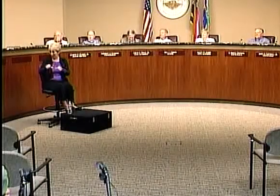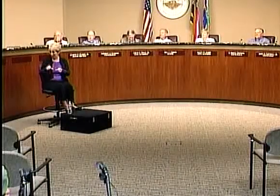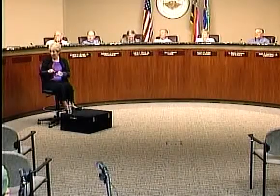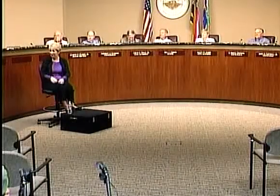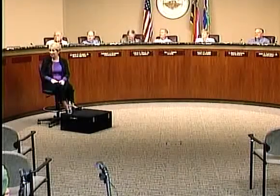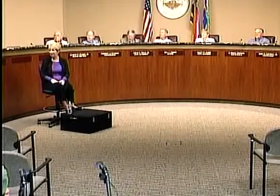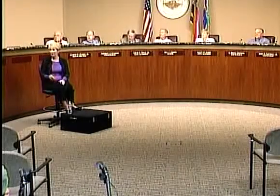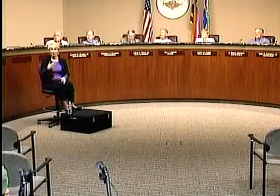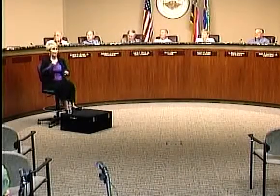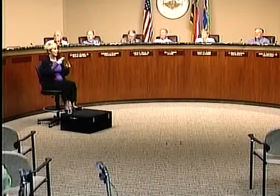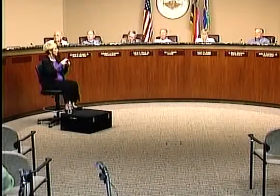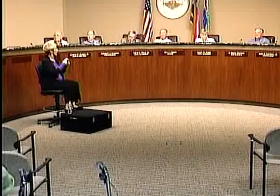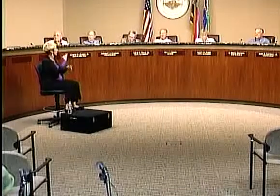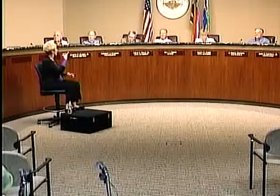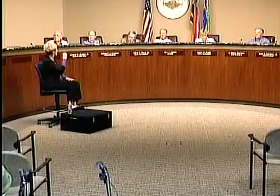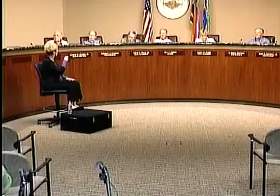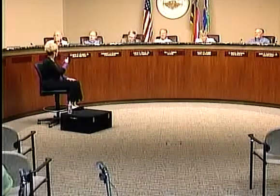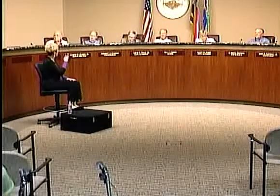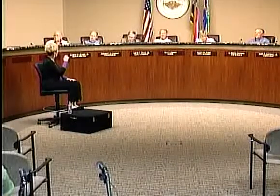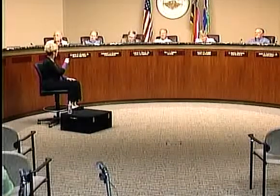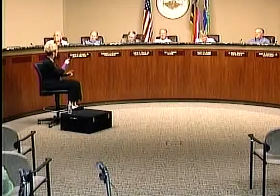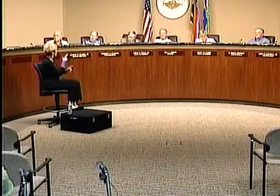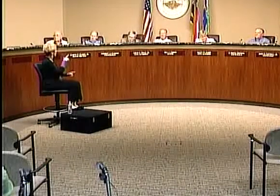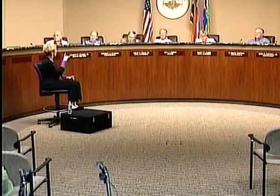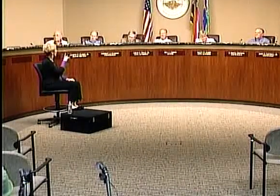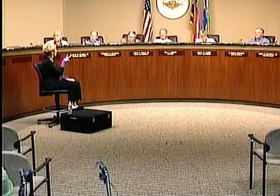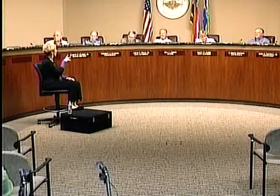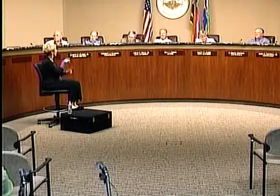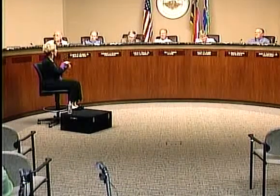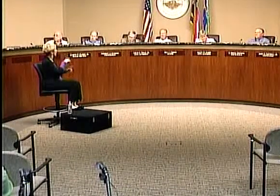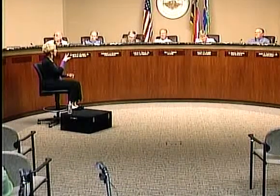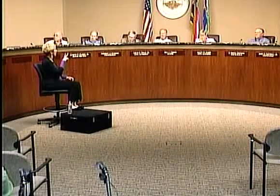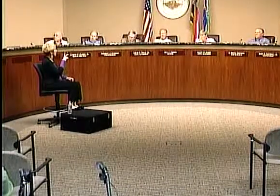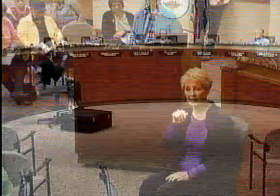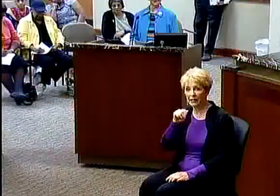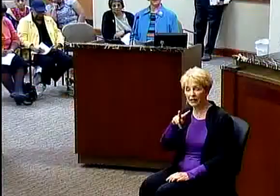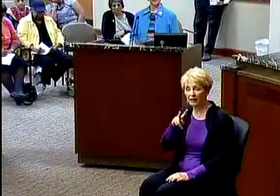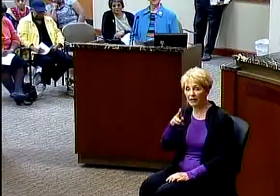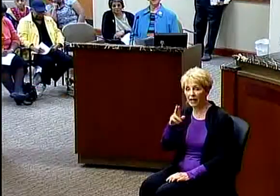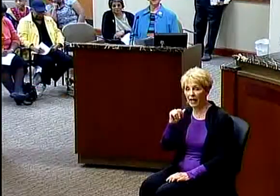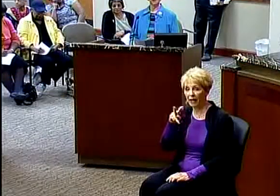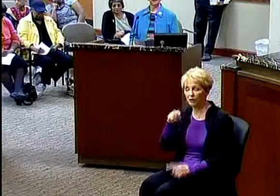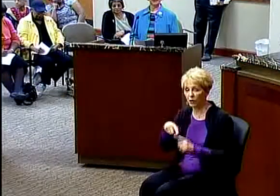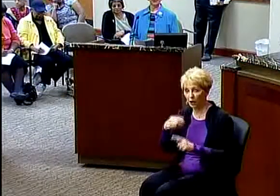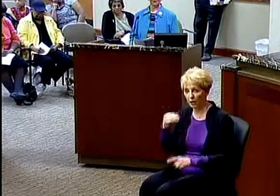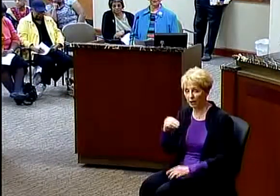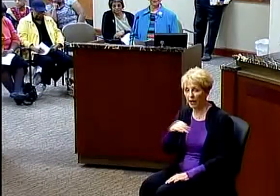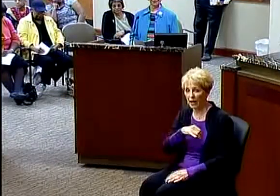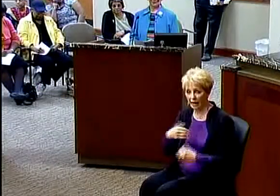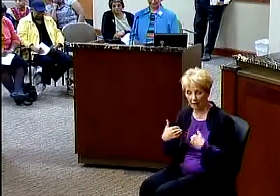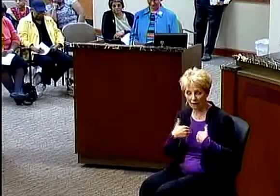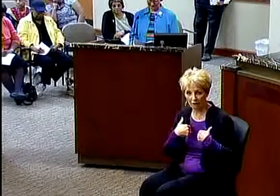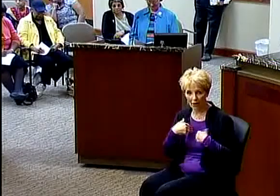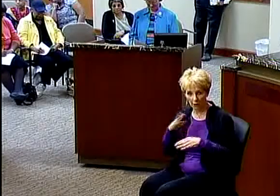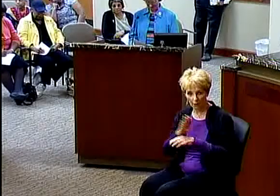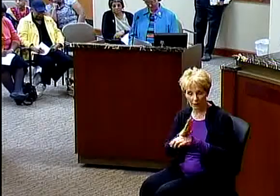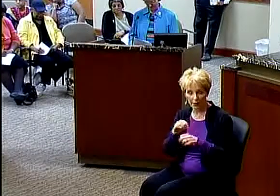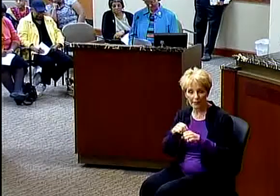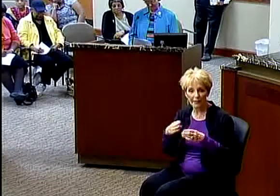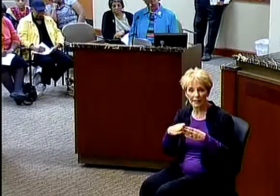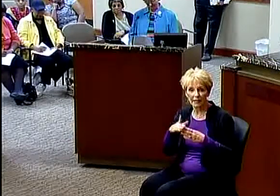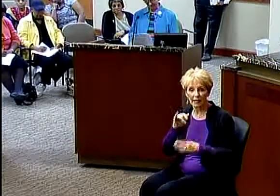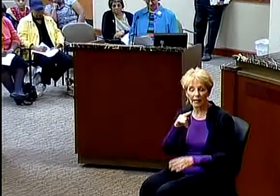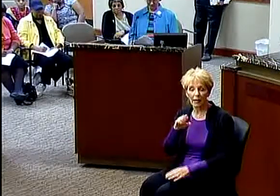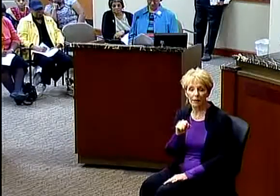My name is Gwen Huffman, 2831 DAV Avenue, Morganton, but I have a business in the city